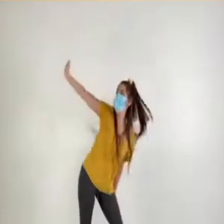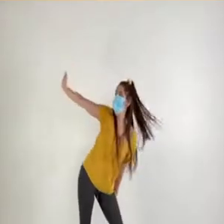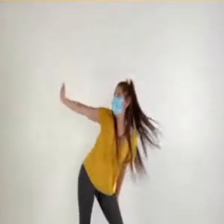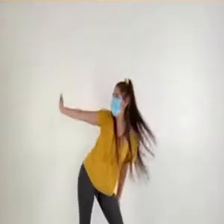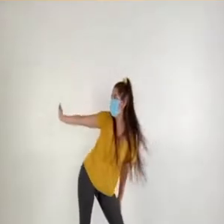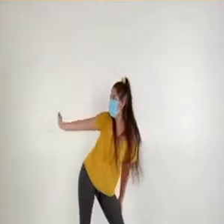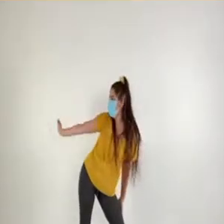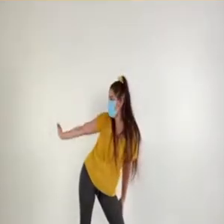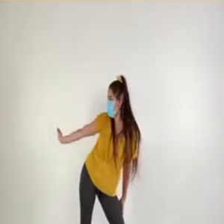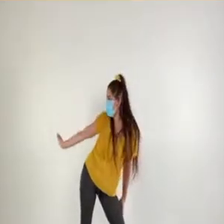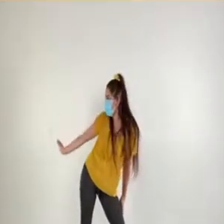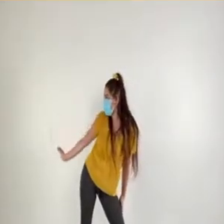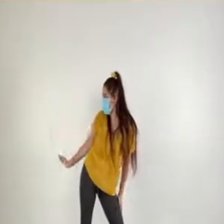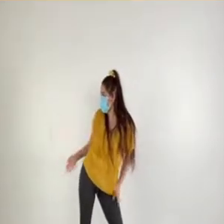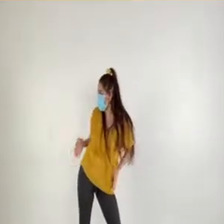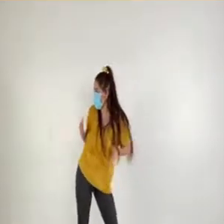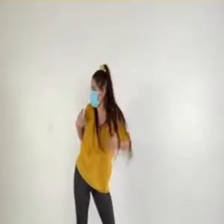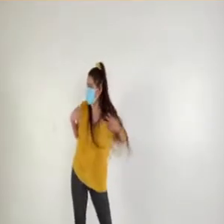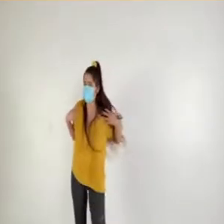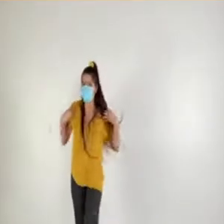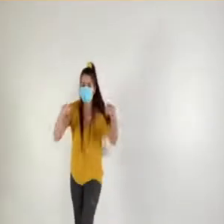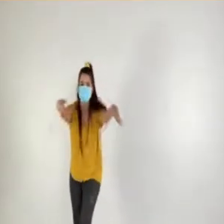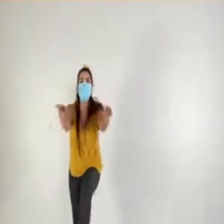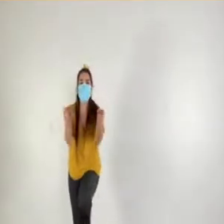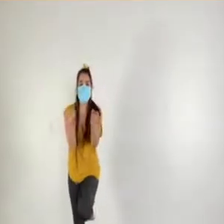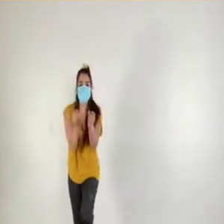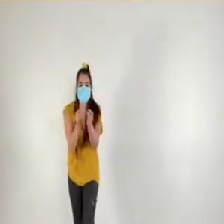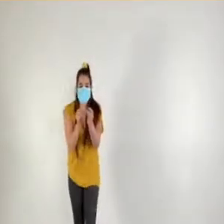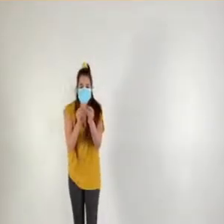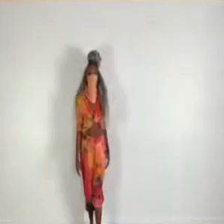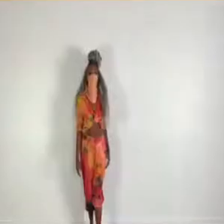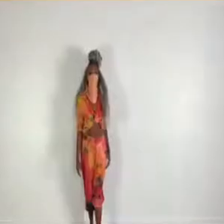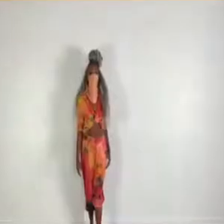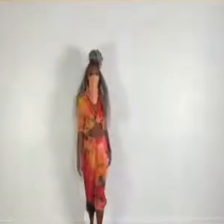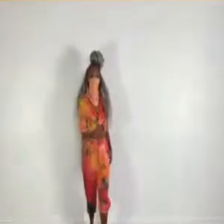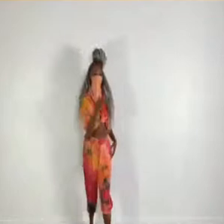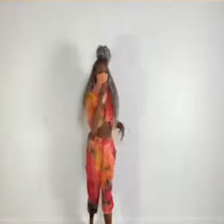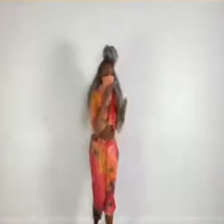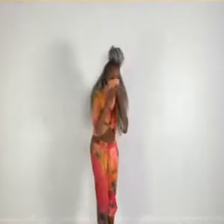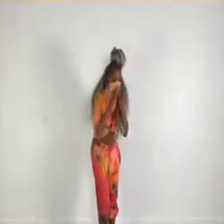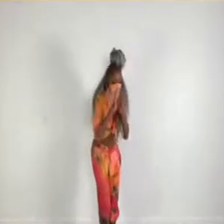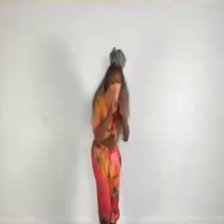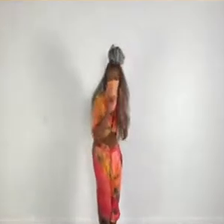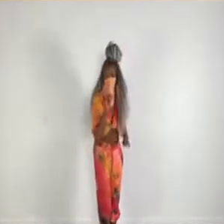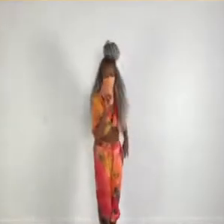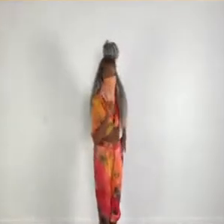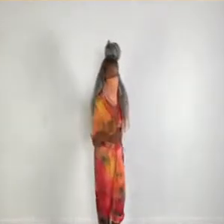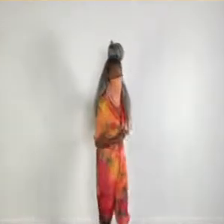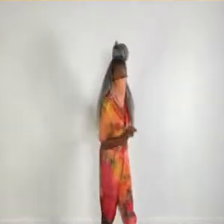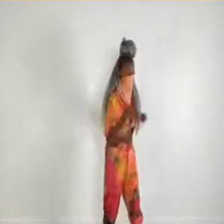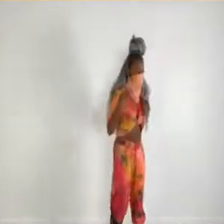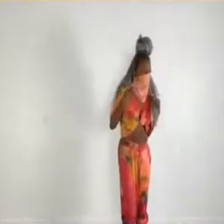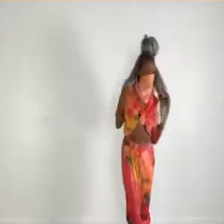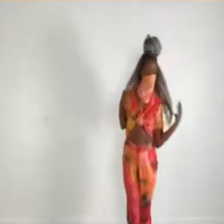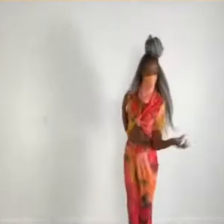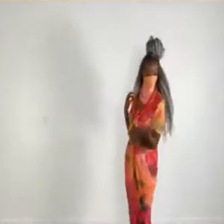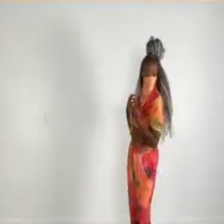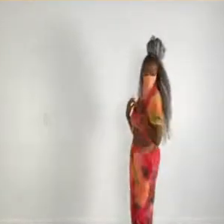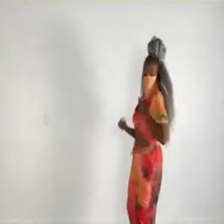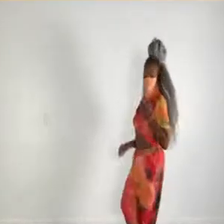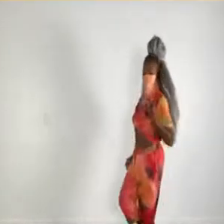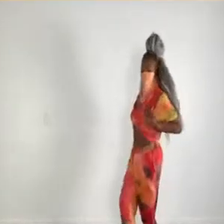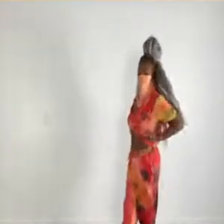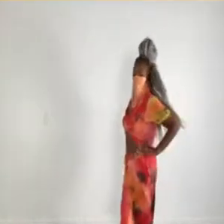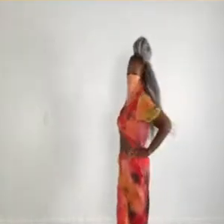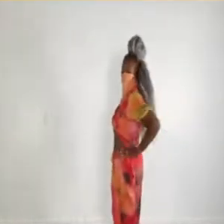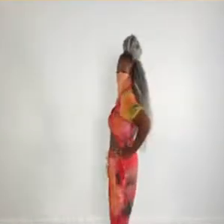I do now? Where did I go wrong? I know I didn't brush my teeth, but I